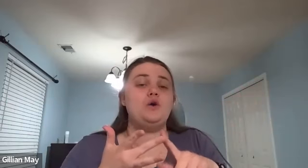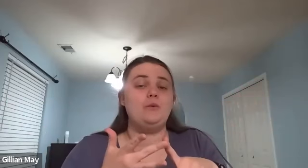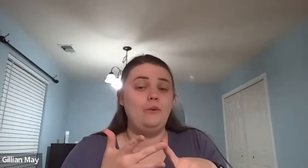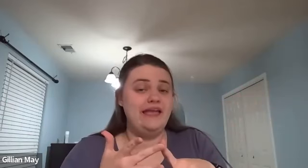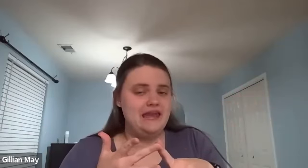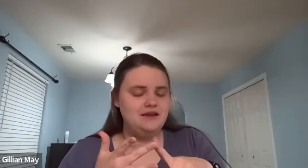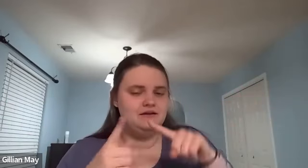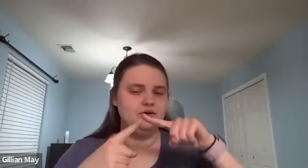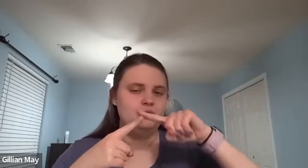our when,